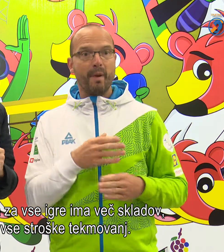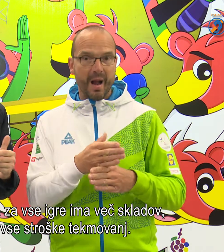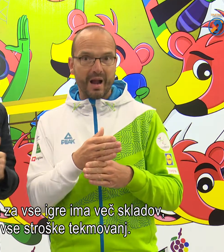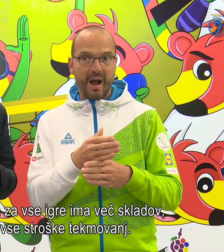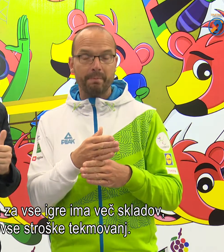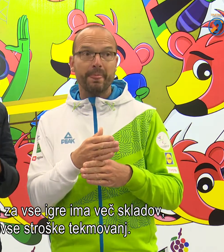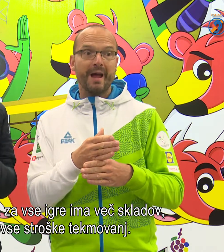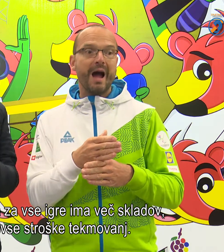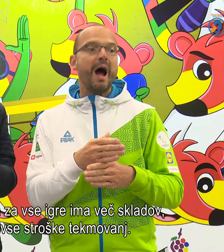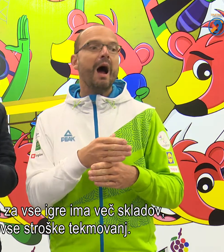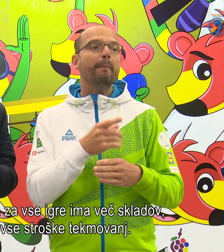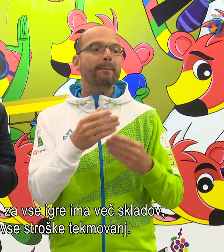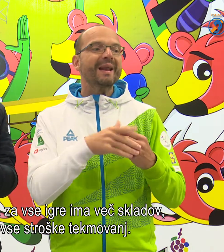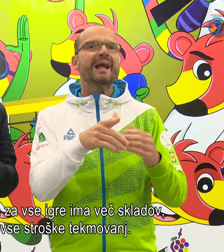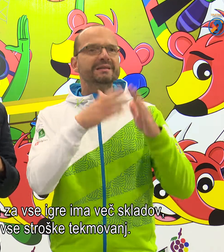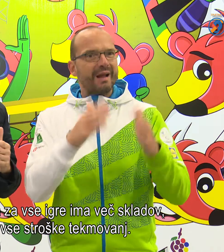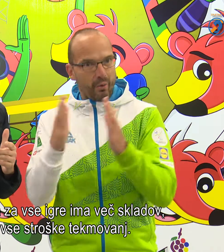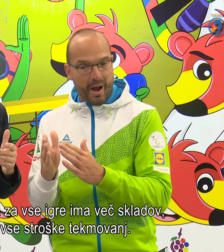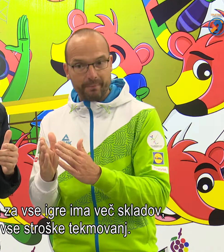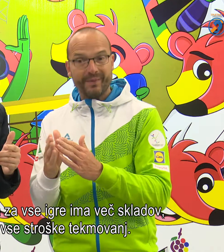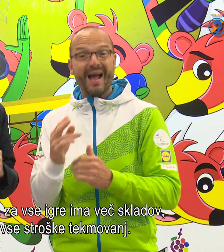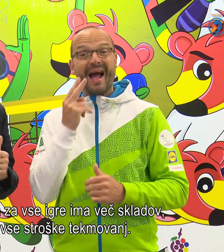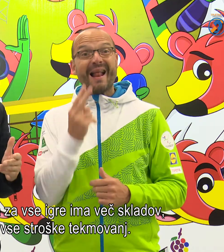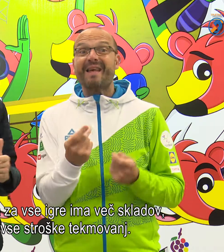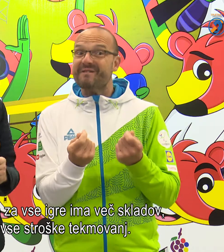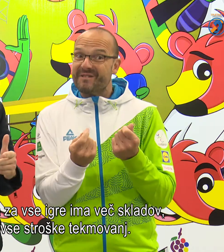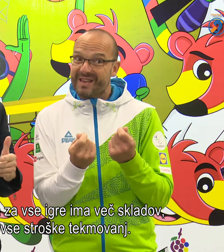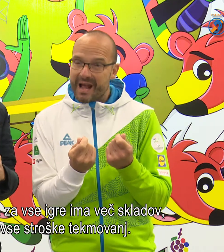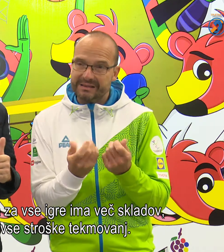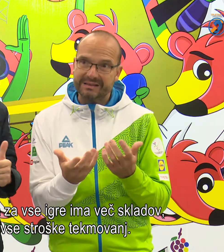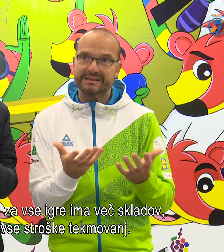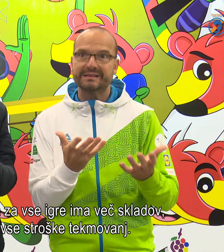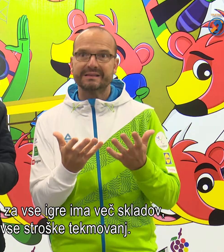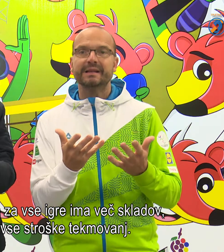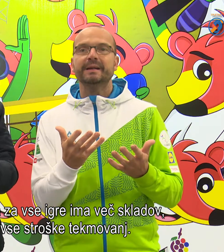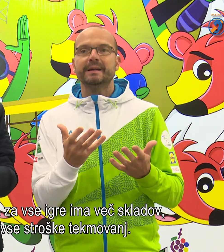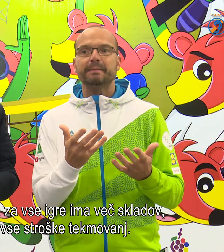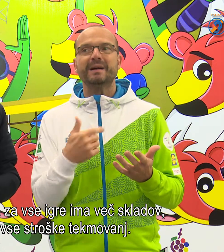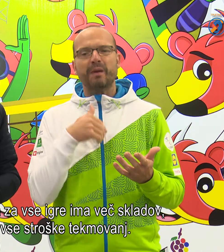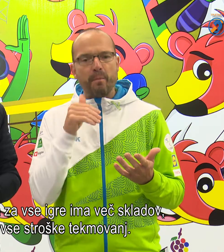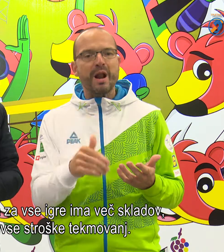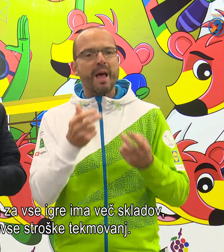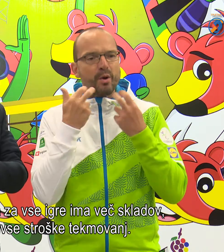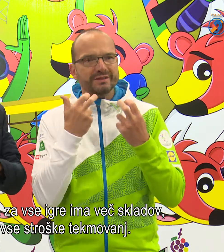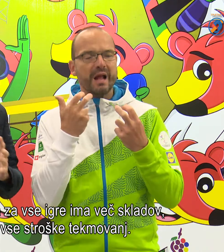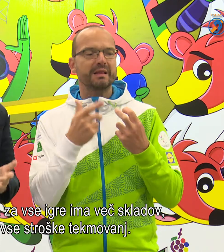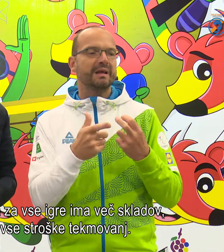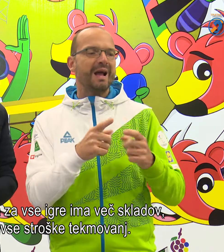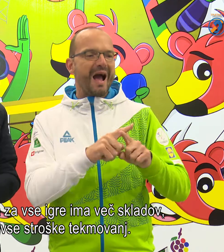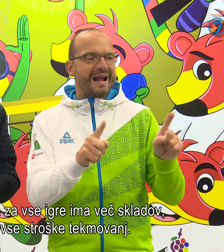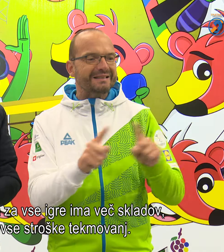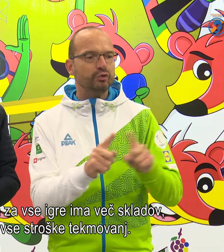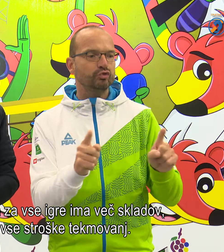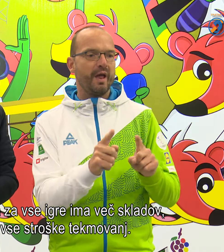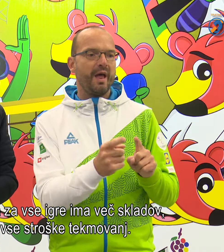financial support for all the games have several funds to absorb